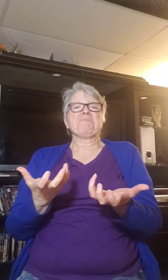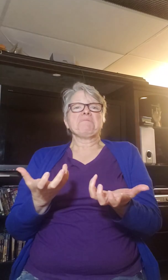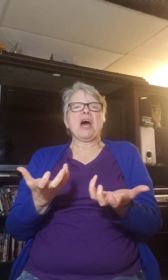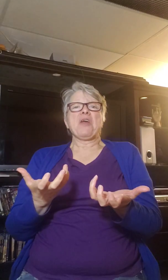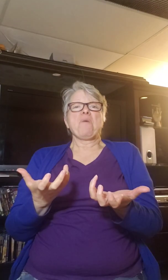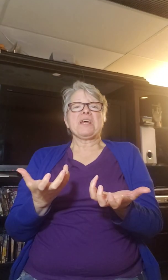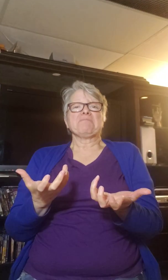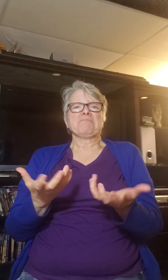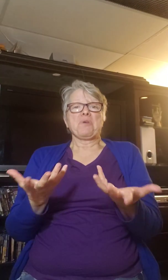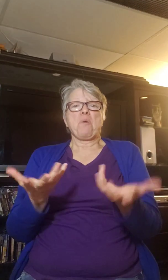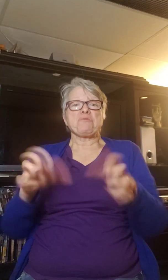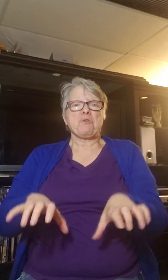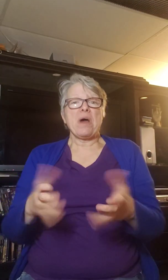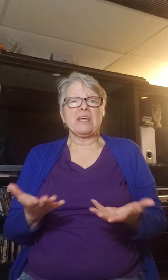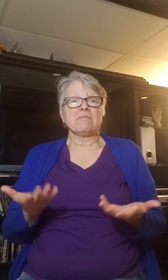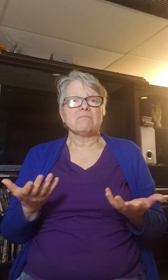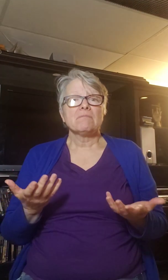I don't want it. Don't want it.